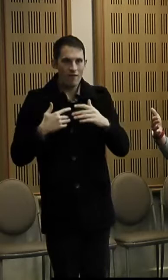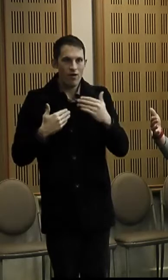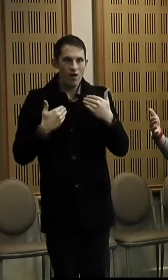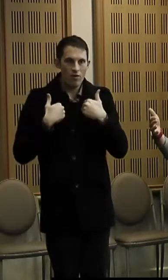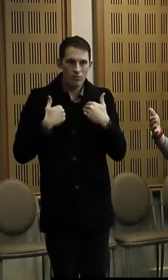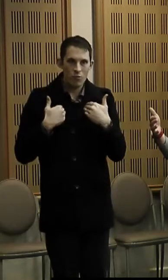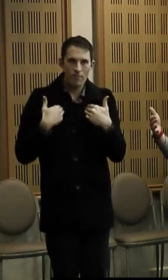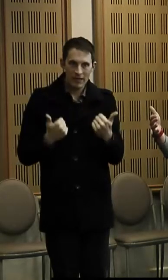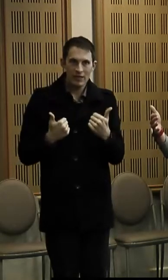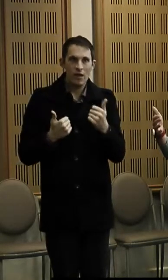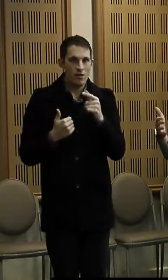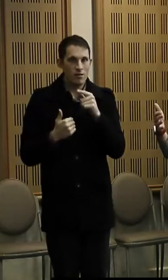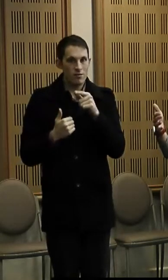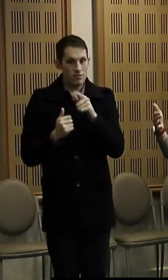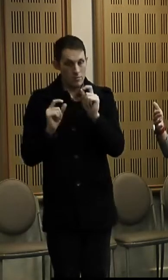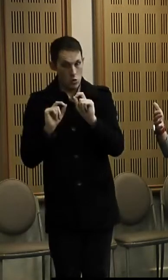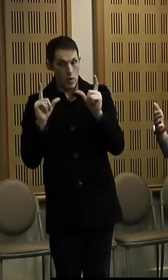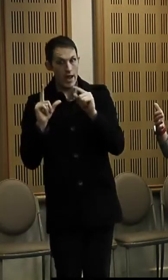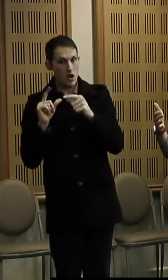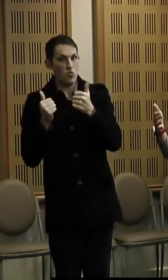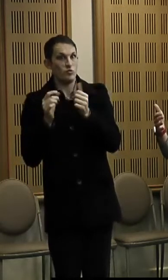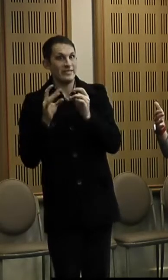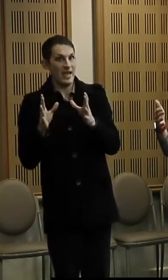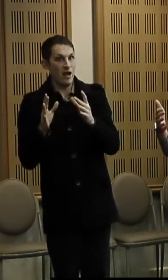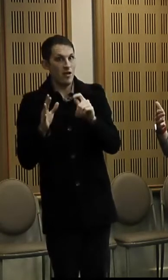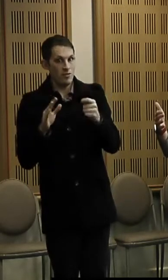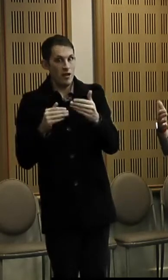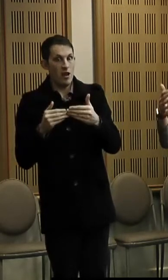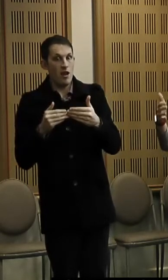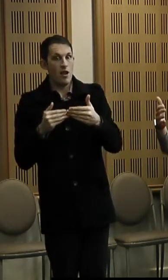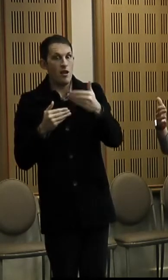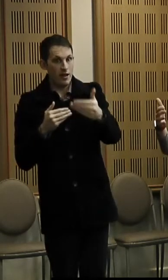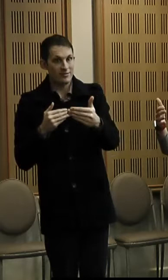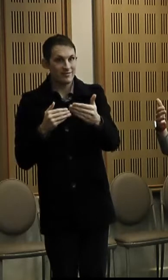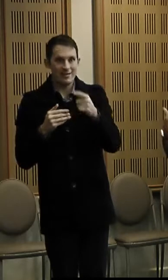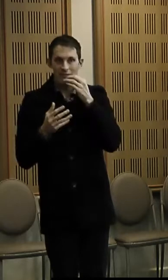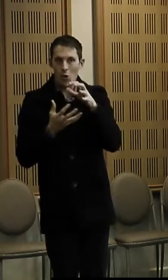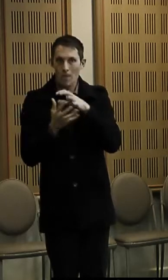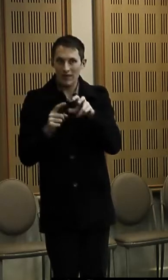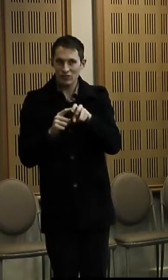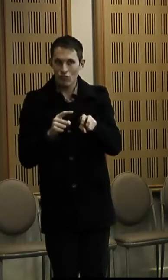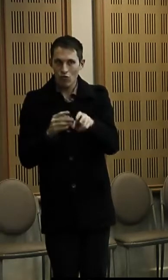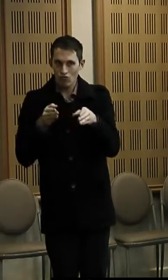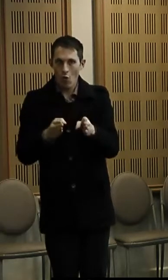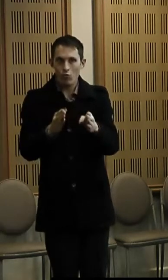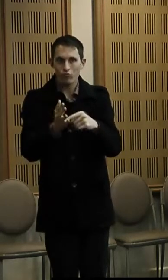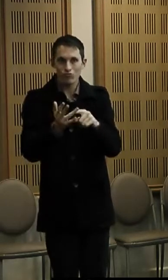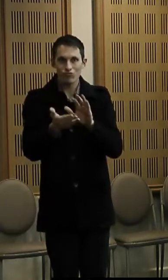a good start. But I have to admit it's a complex road to get from here to here.